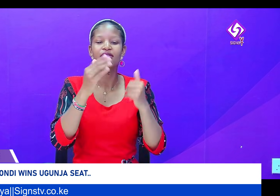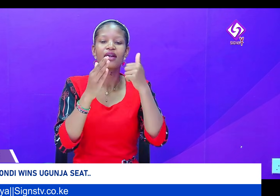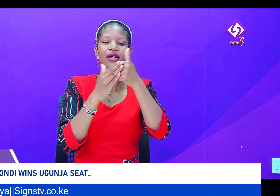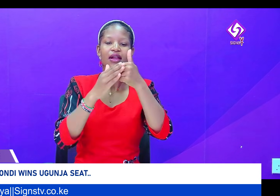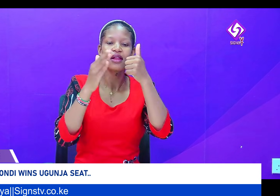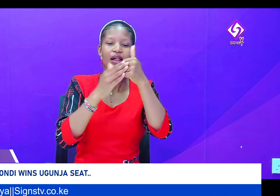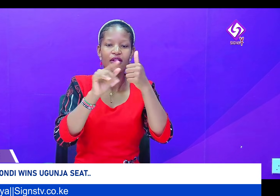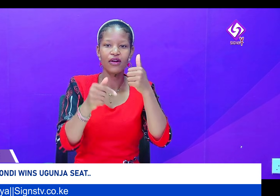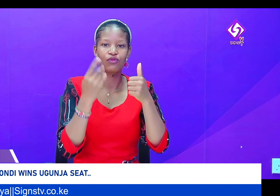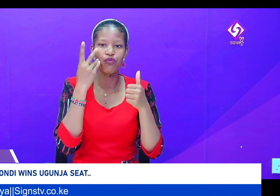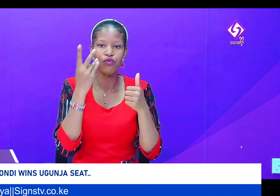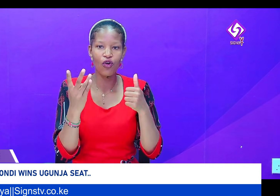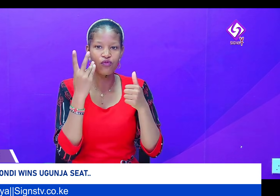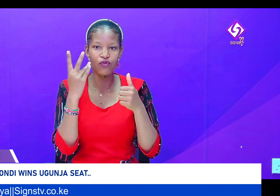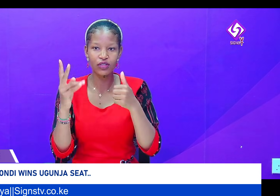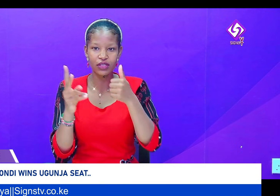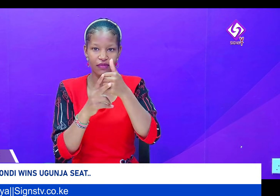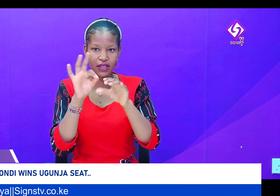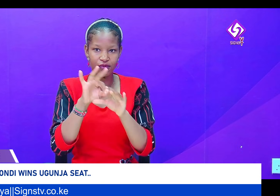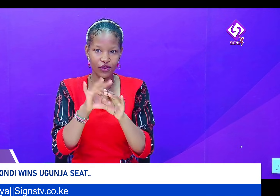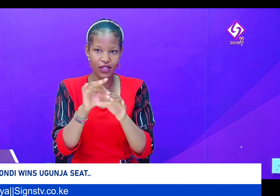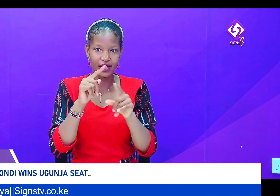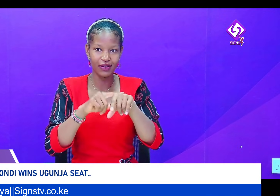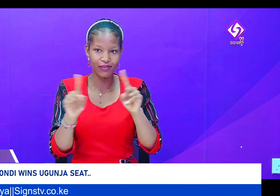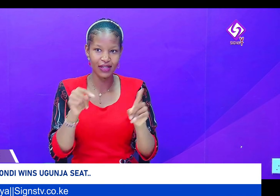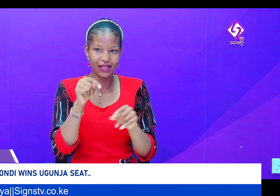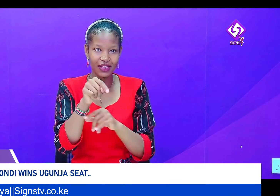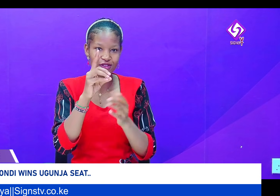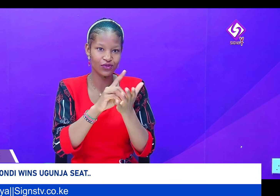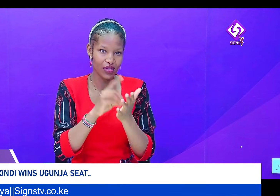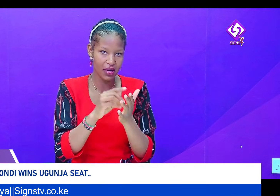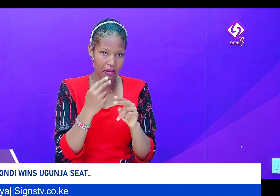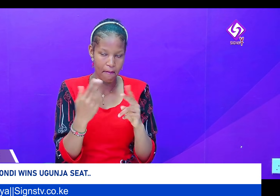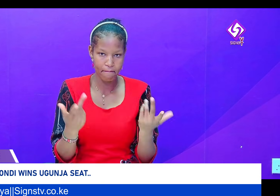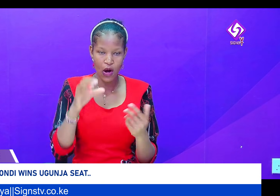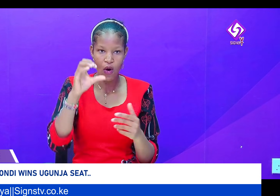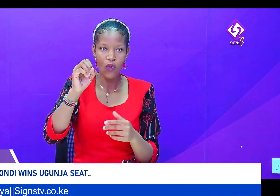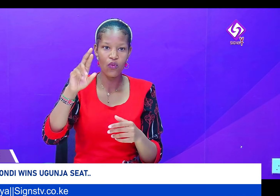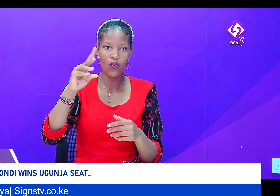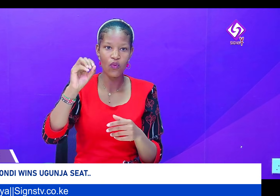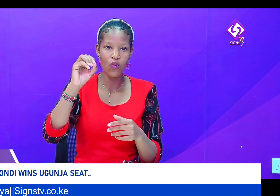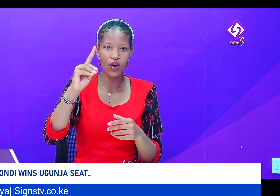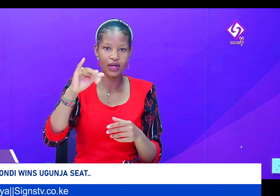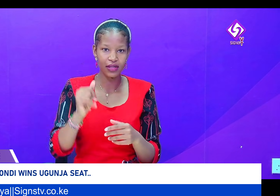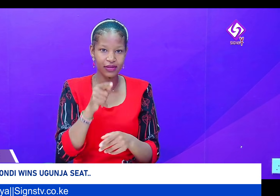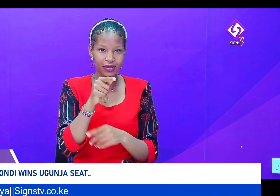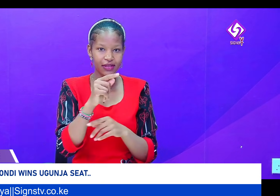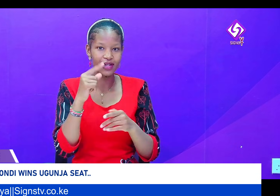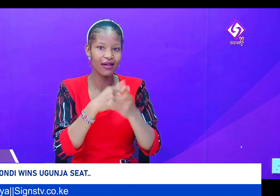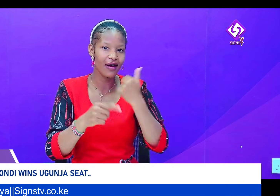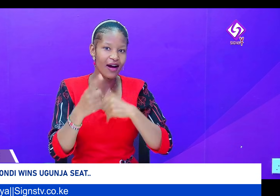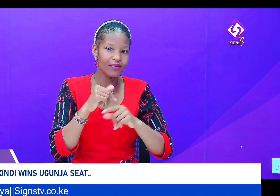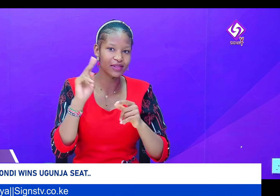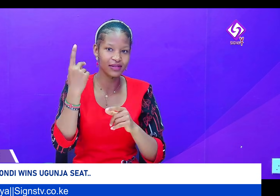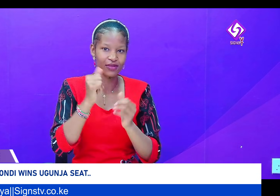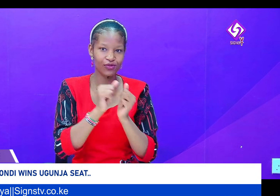He garnered a total of 9,447 votes, while Wiper's Dr. Orodi Odhiambo came in